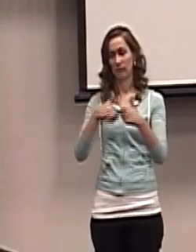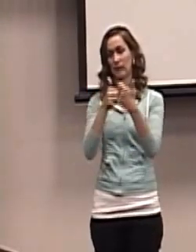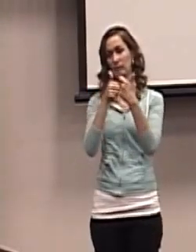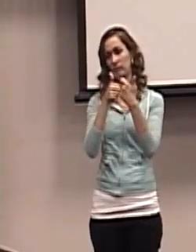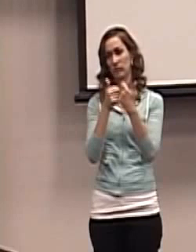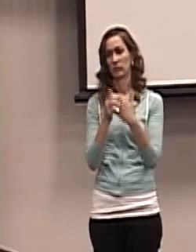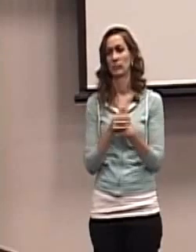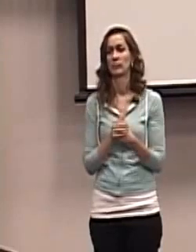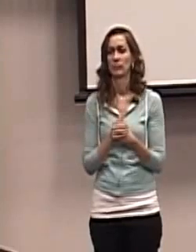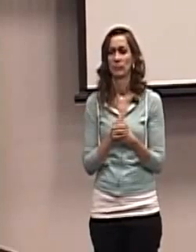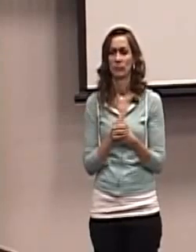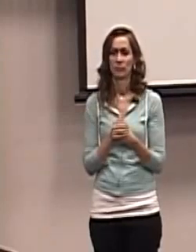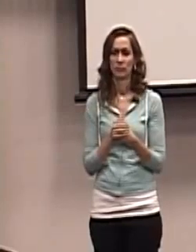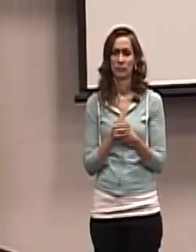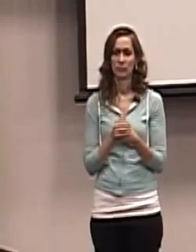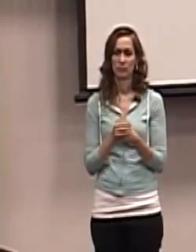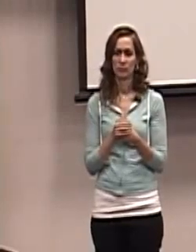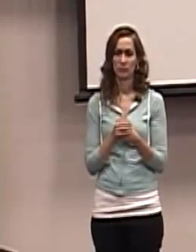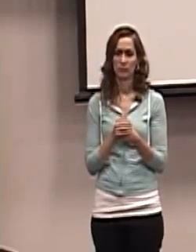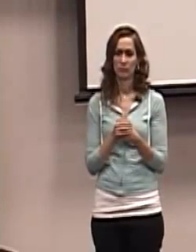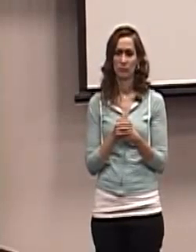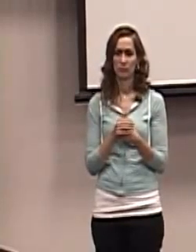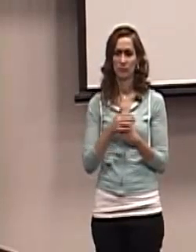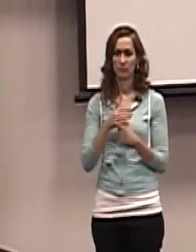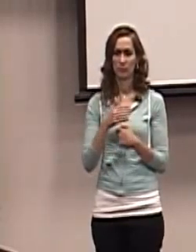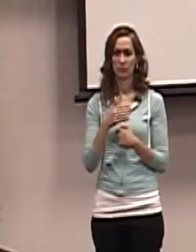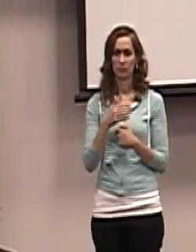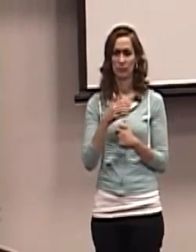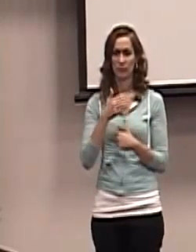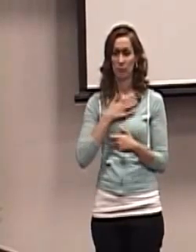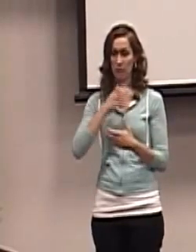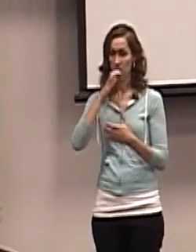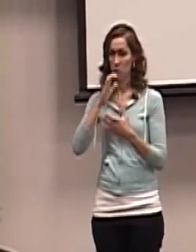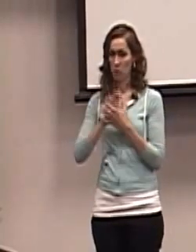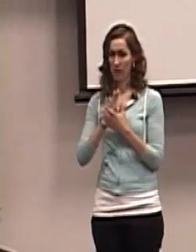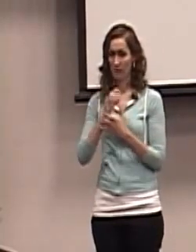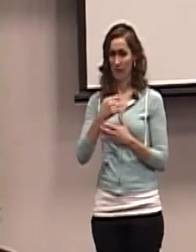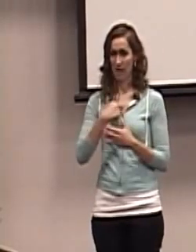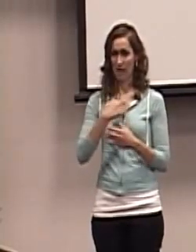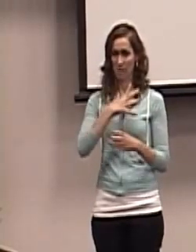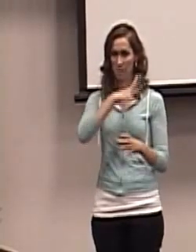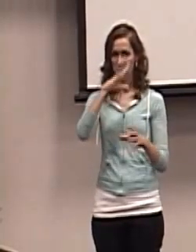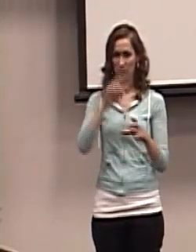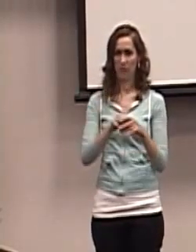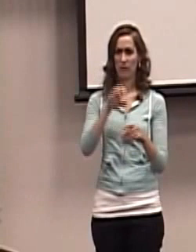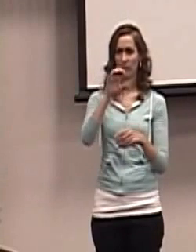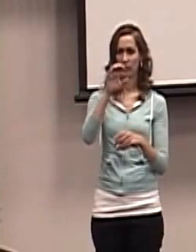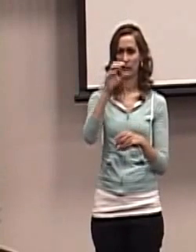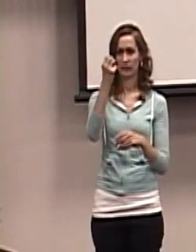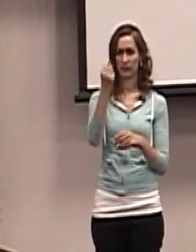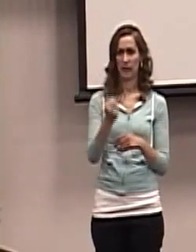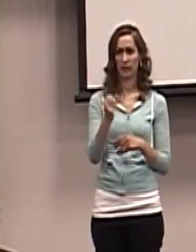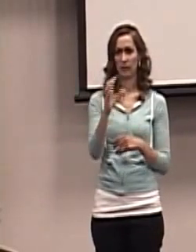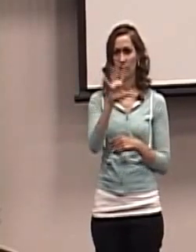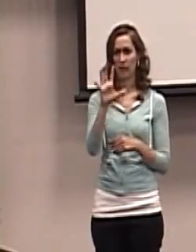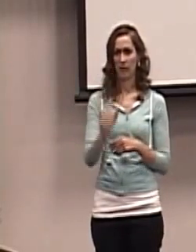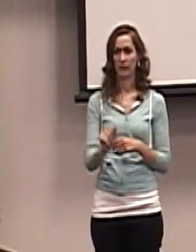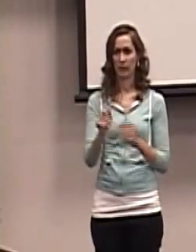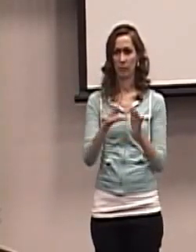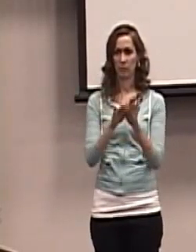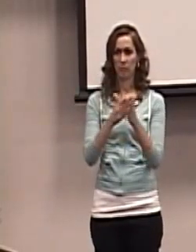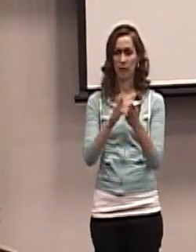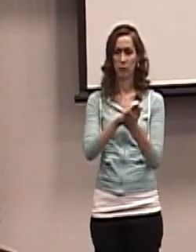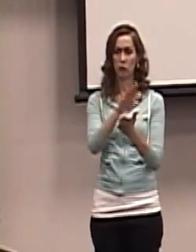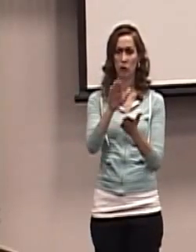In due course, Cecilia and I really got involved in Southern Africa Bible College. Both of us were involved there. We spoke